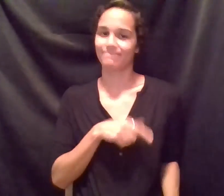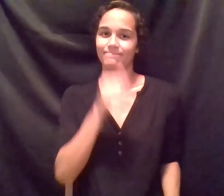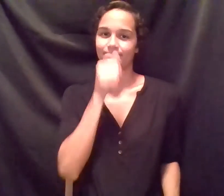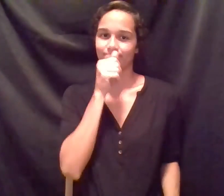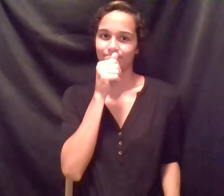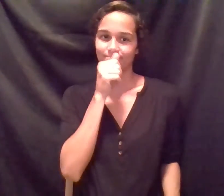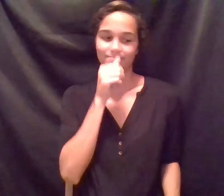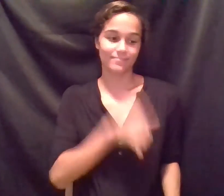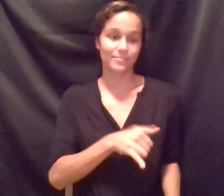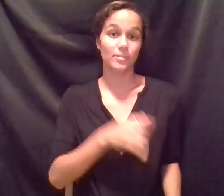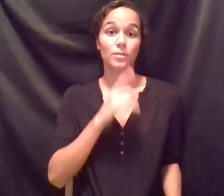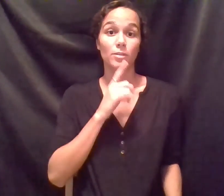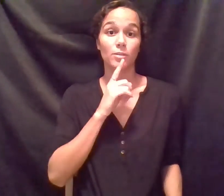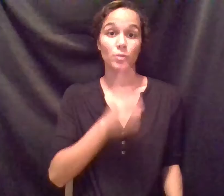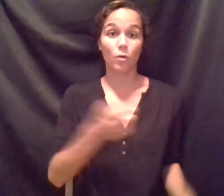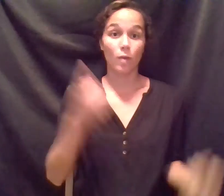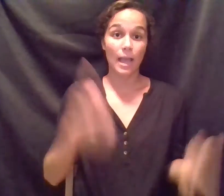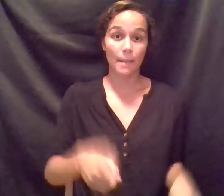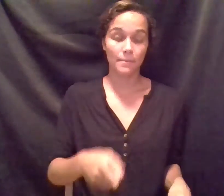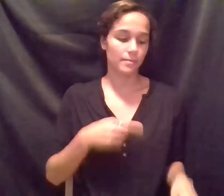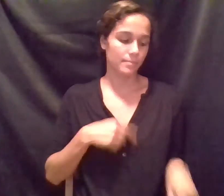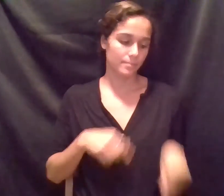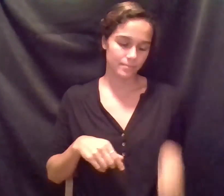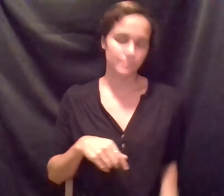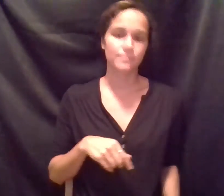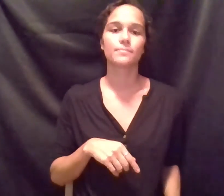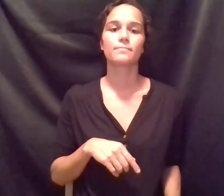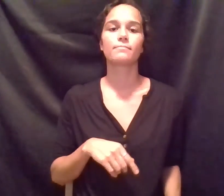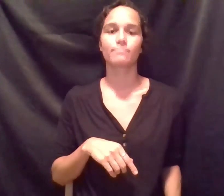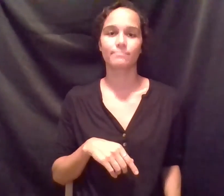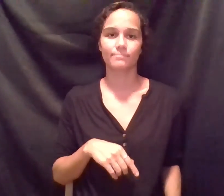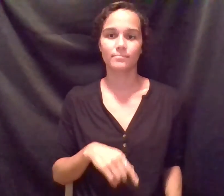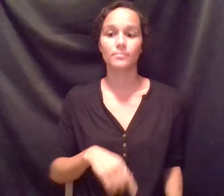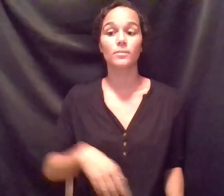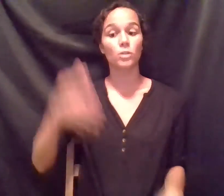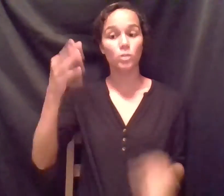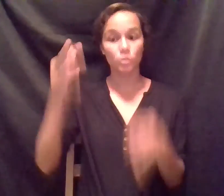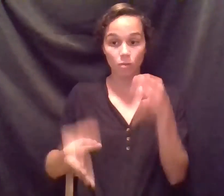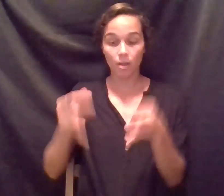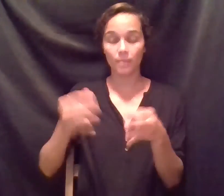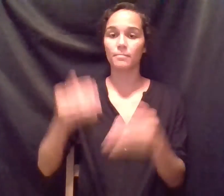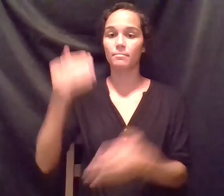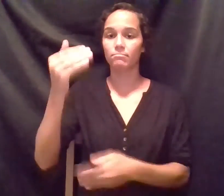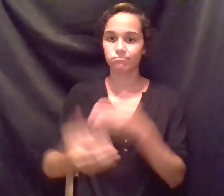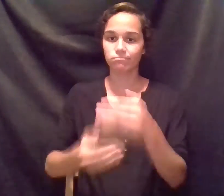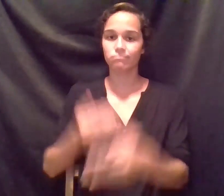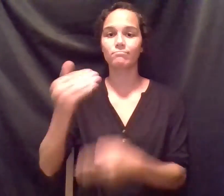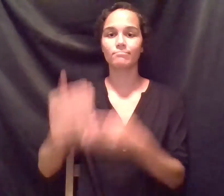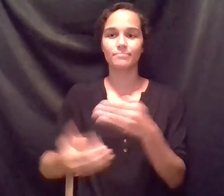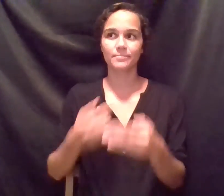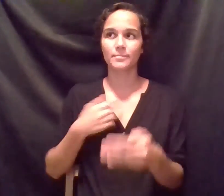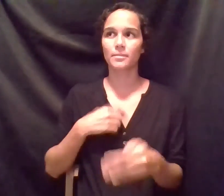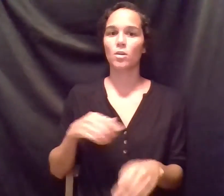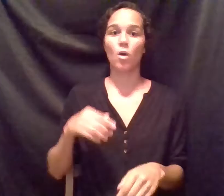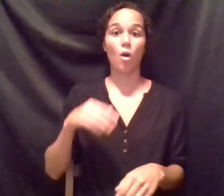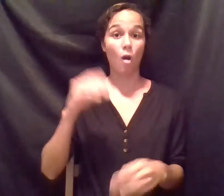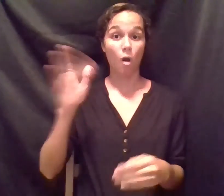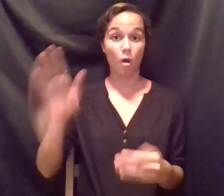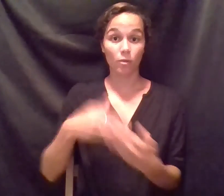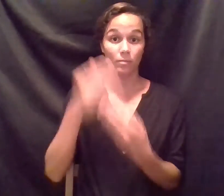She pocketed it, and she let the trial go on. Luckily, a friend of mine pulled out his cell phone